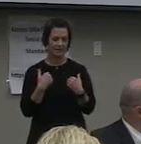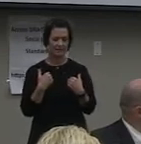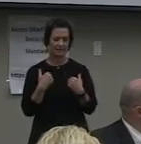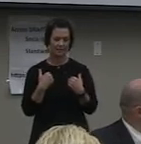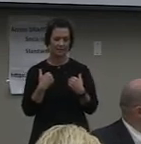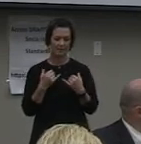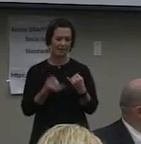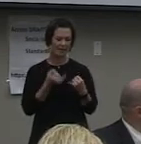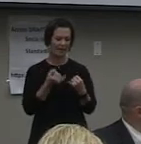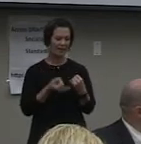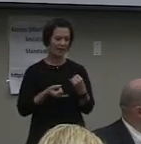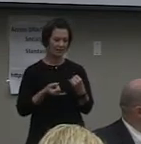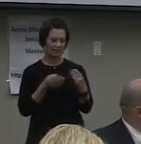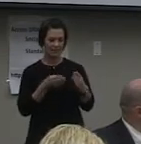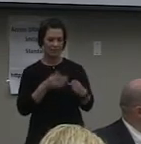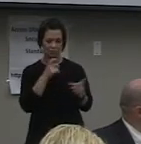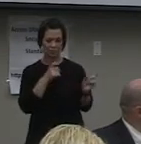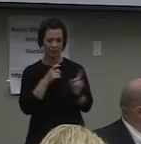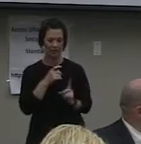person who came in to give a public comment that